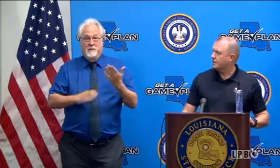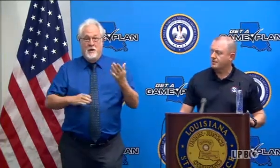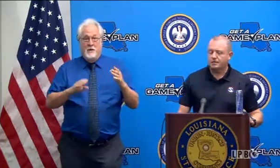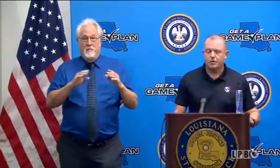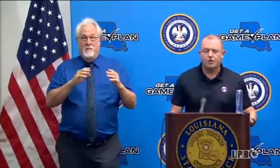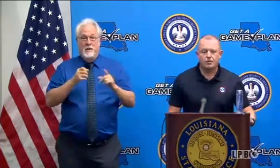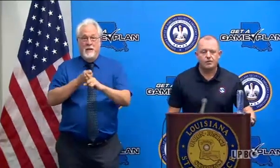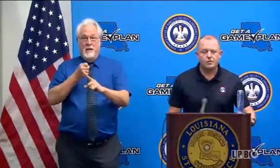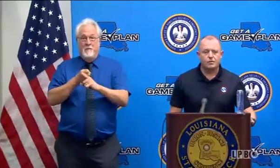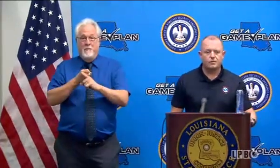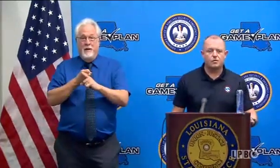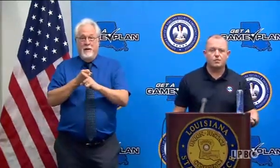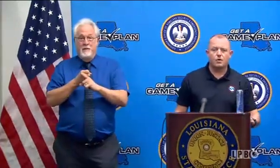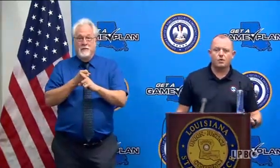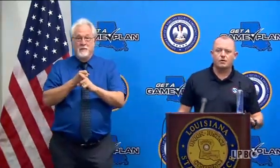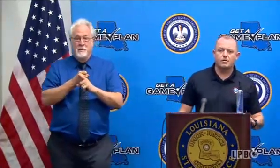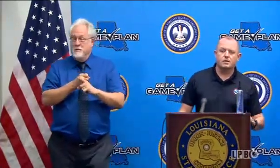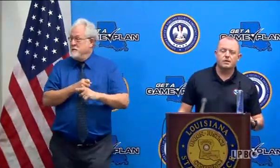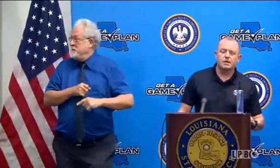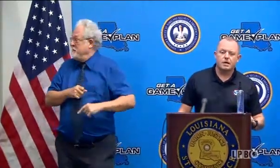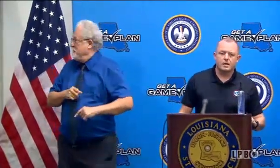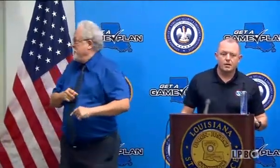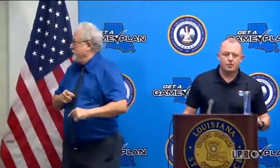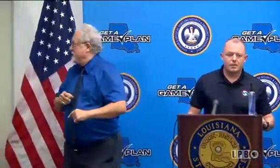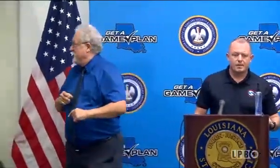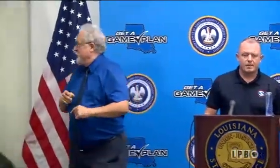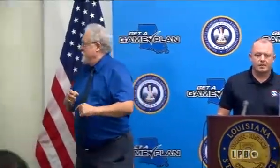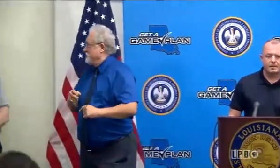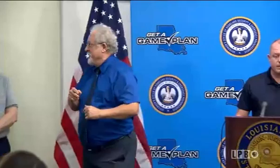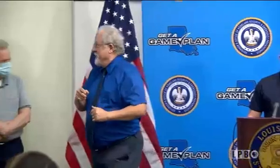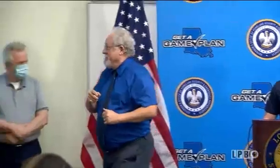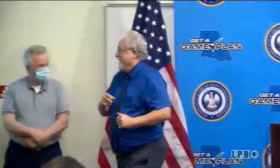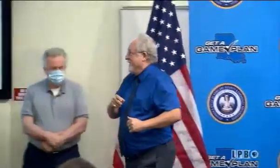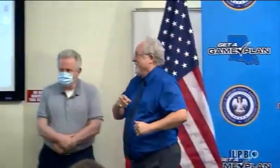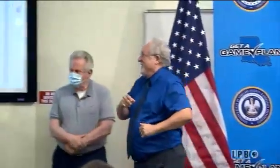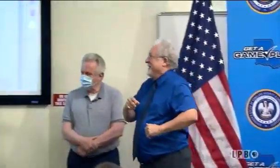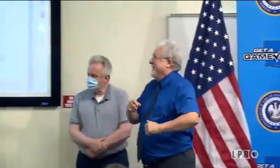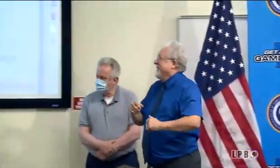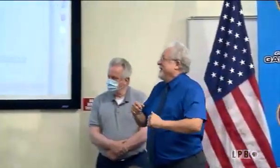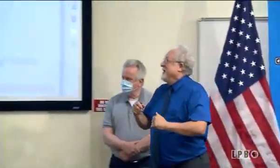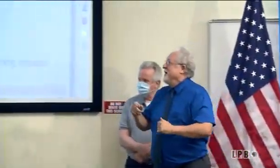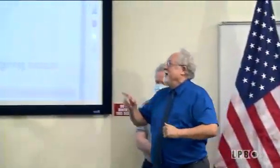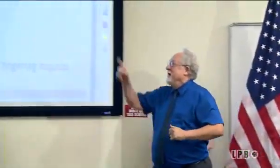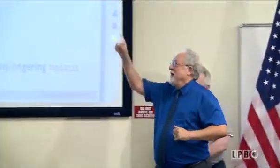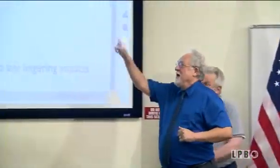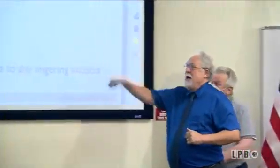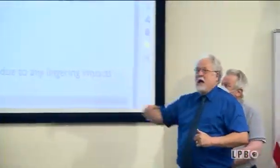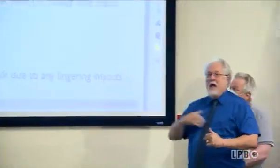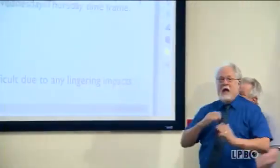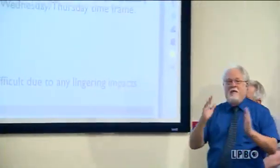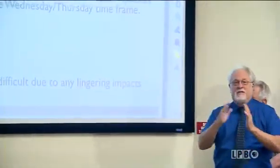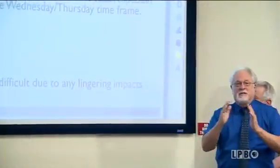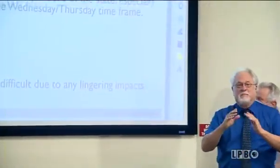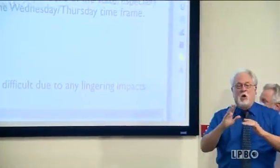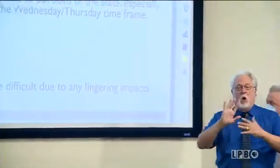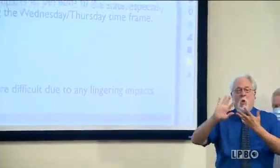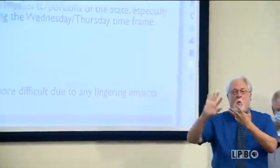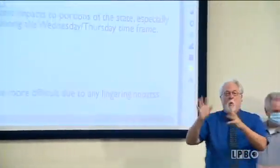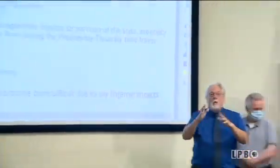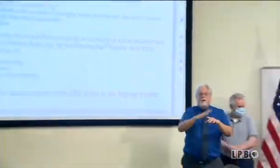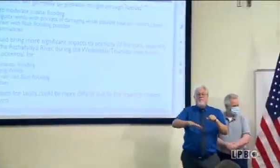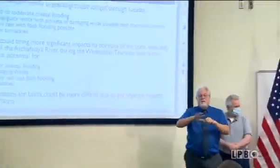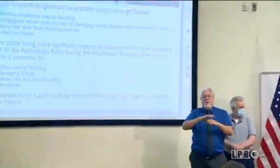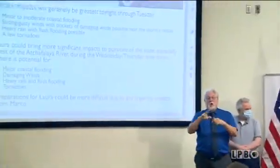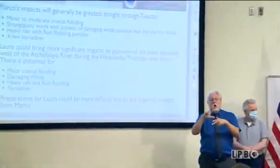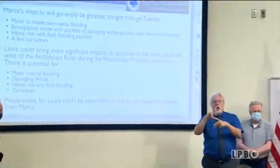impacts when it comes as an overview for Marco will be, it has a very small wind field. So the hurricane